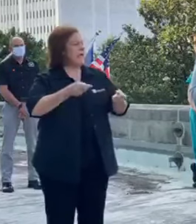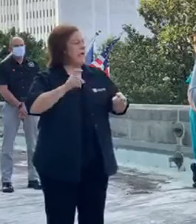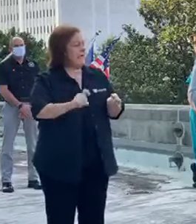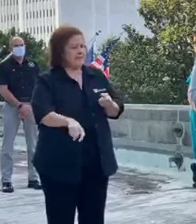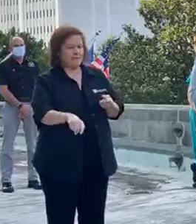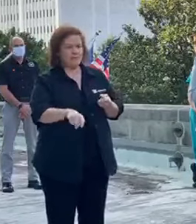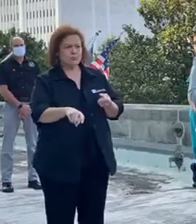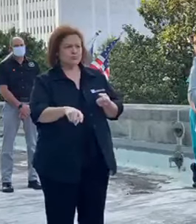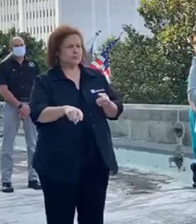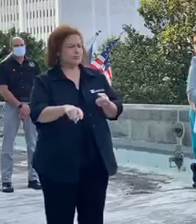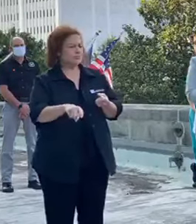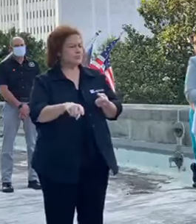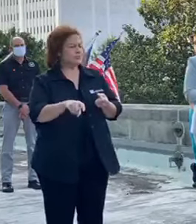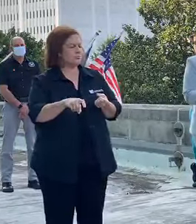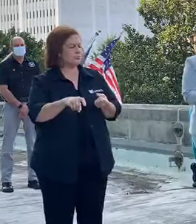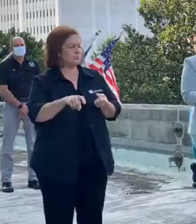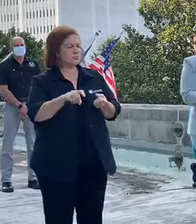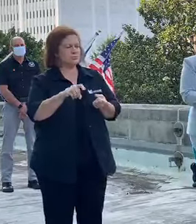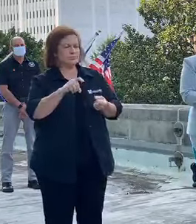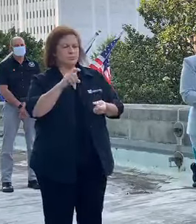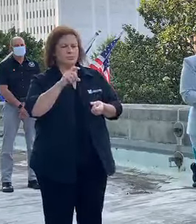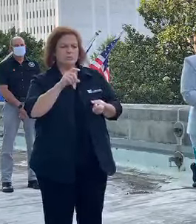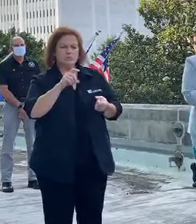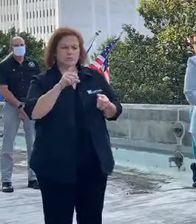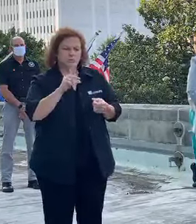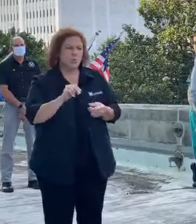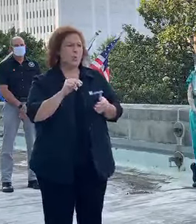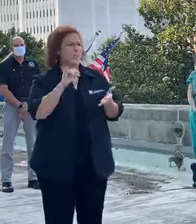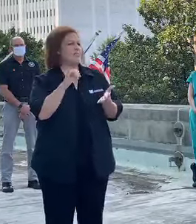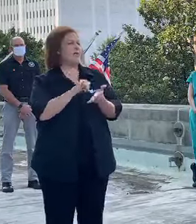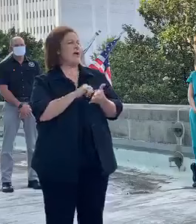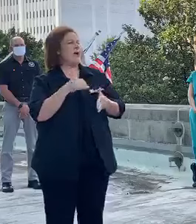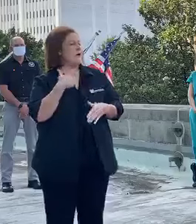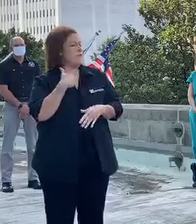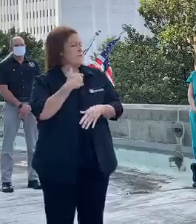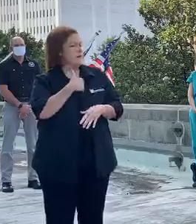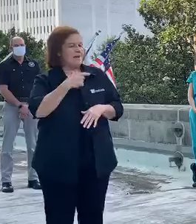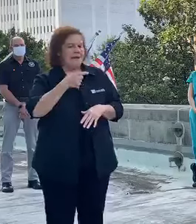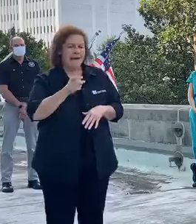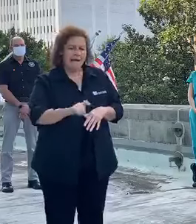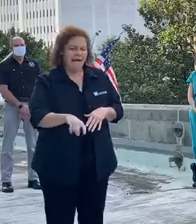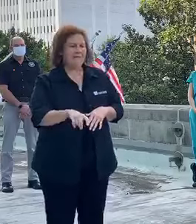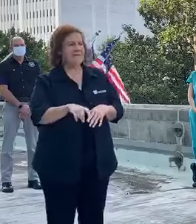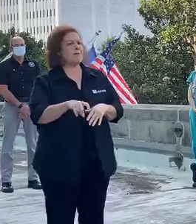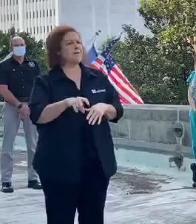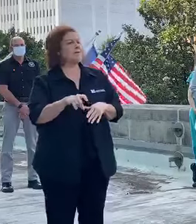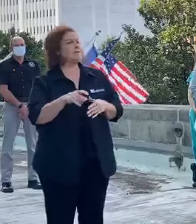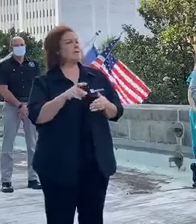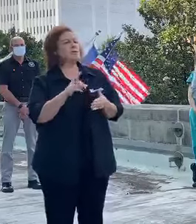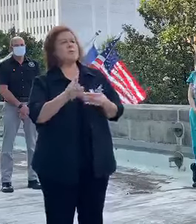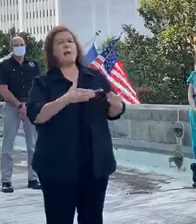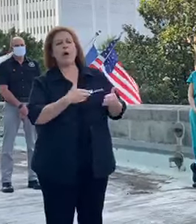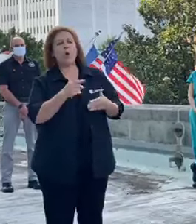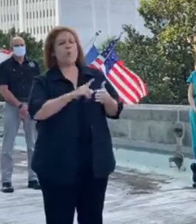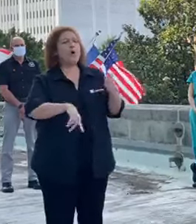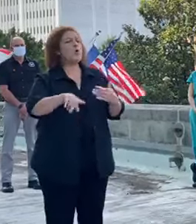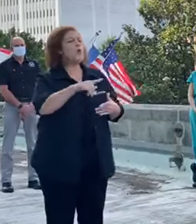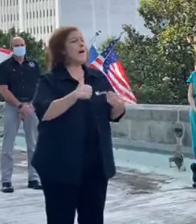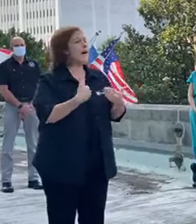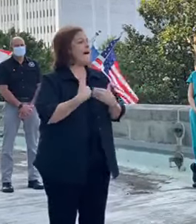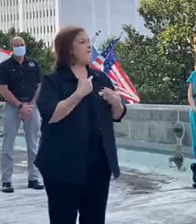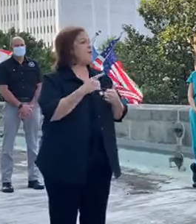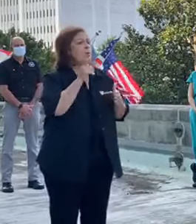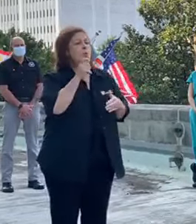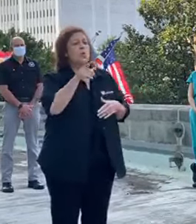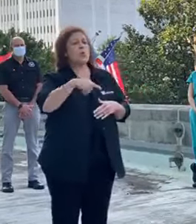through every aspect of our lives, and no matter who we are or what we have. When this is behind